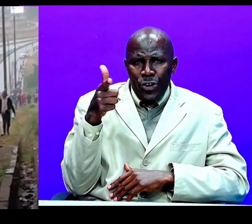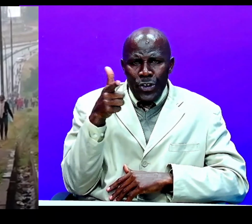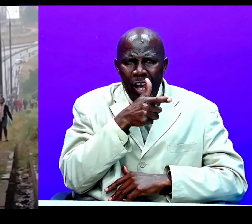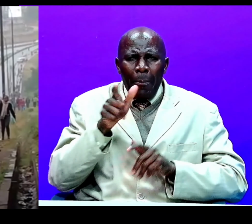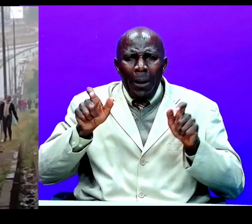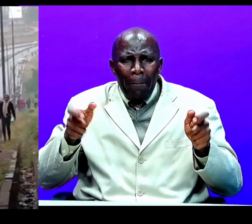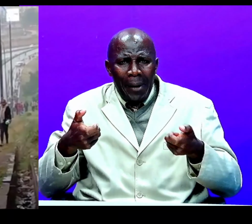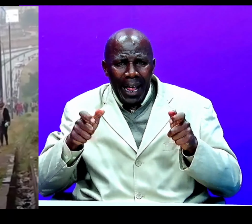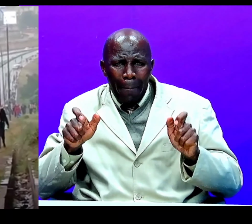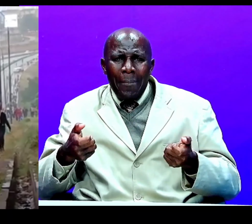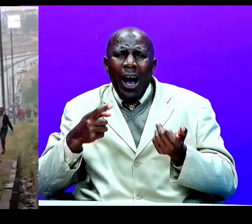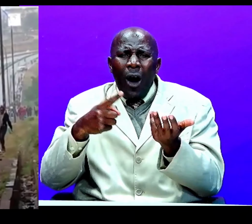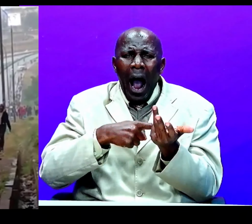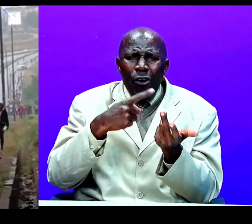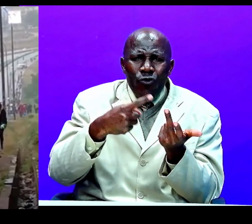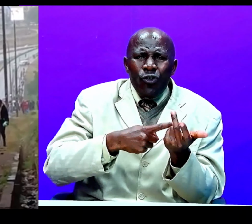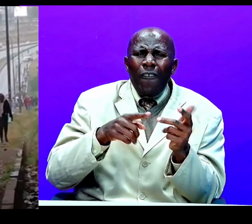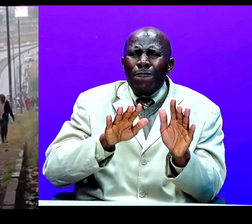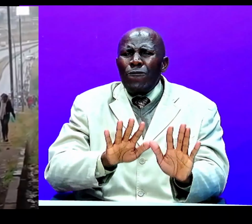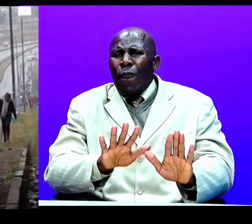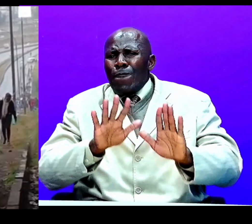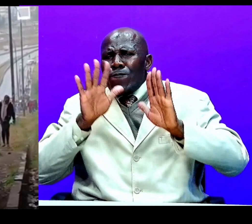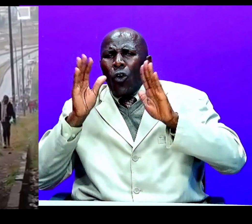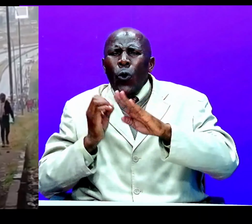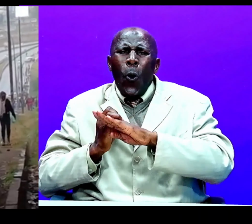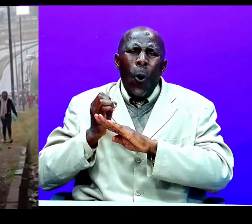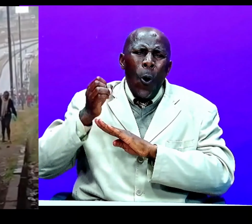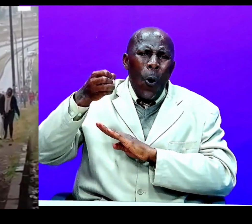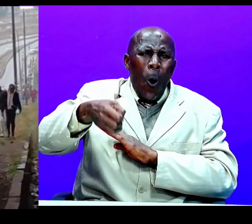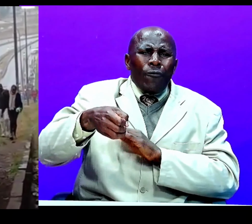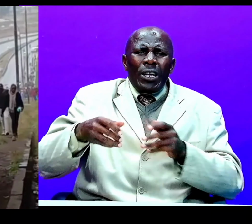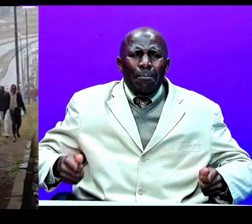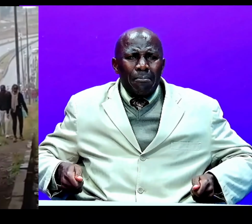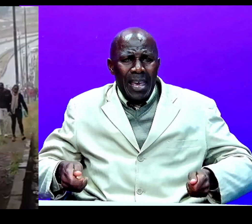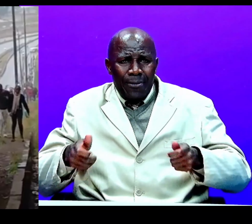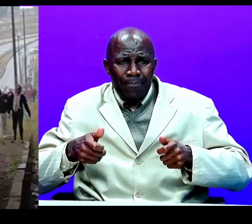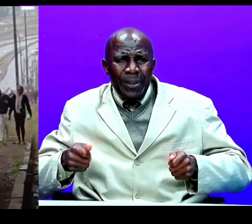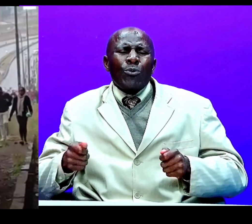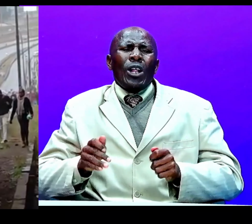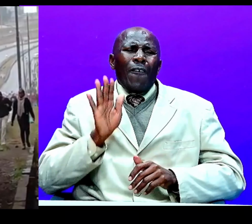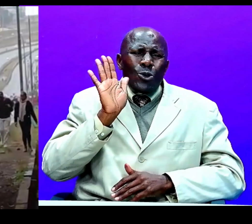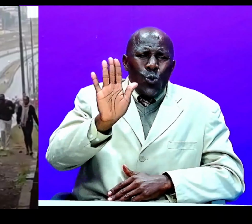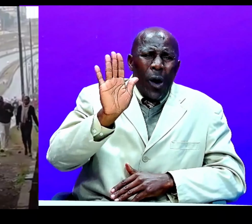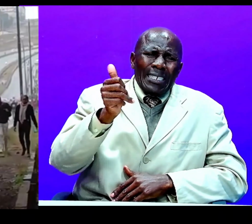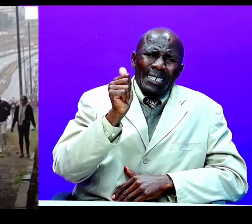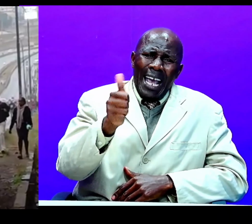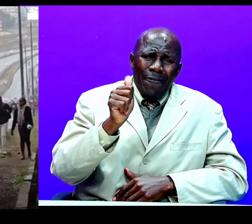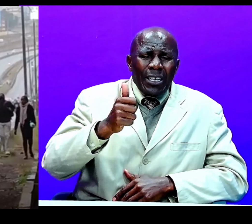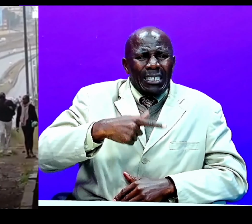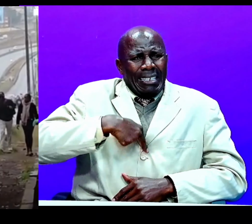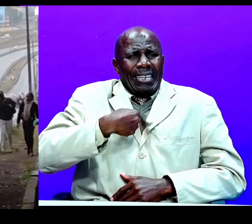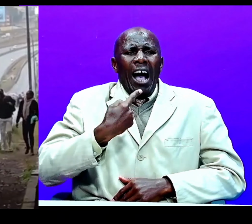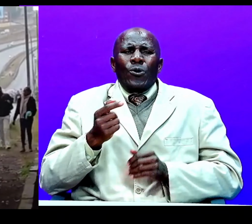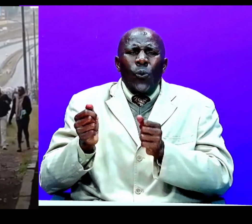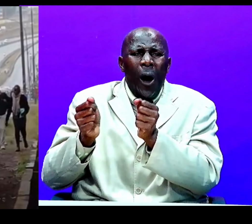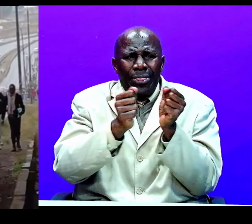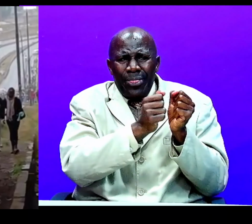with constant, potentially graphic updates that might cause you distress.